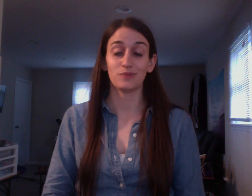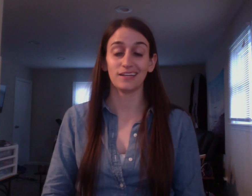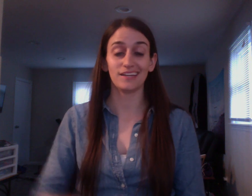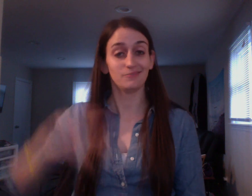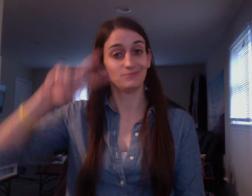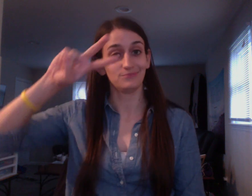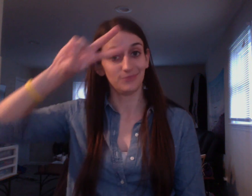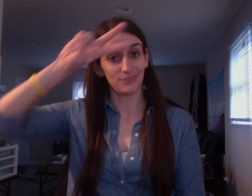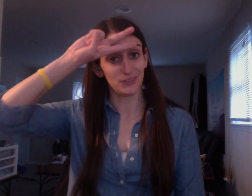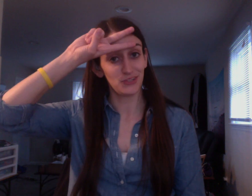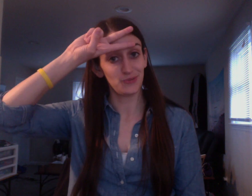Stupidity, with a two.